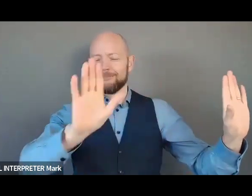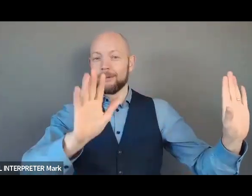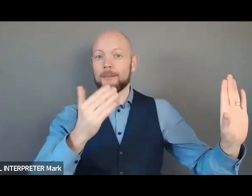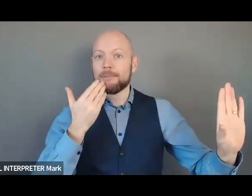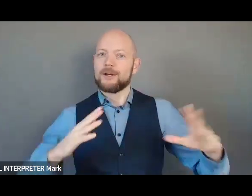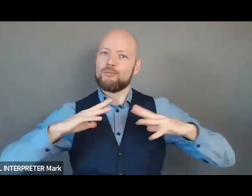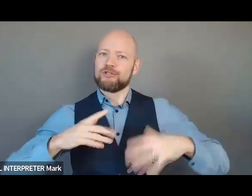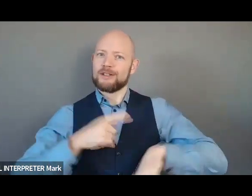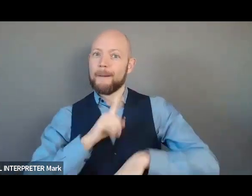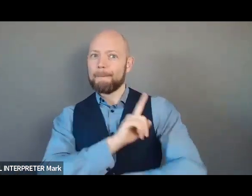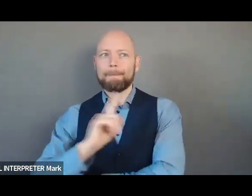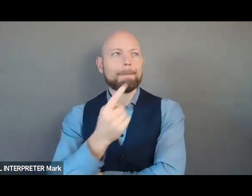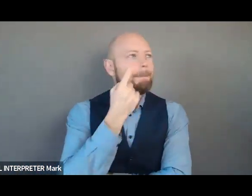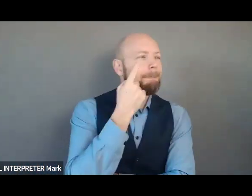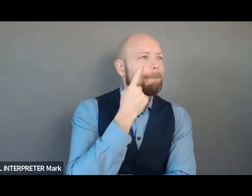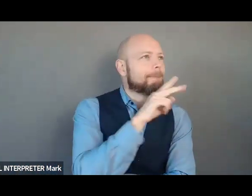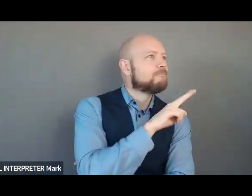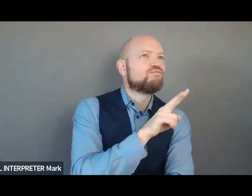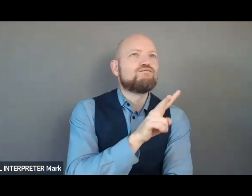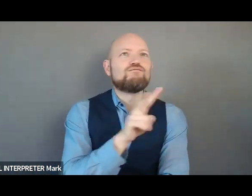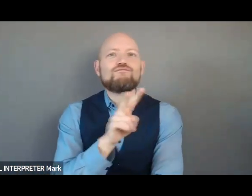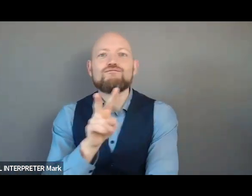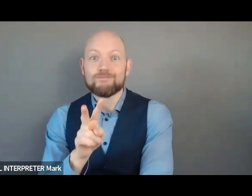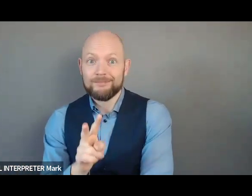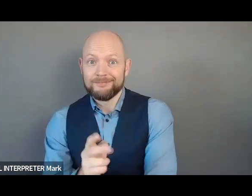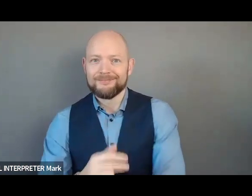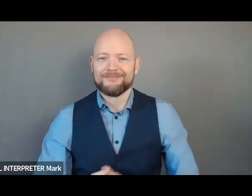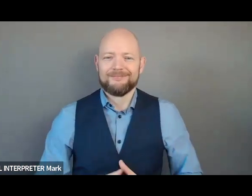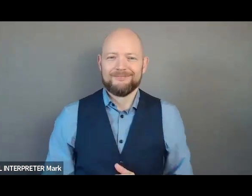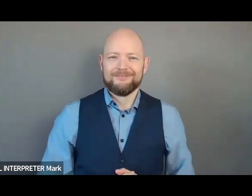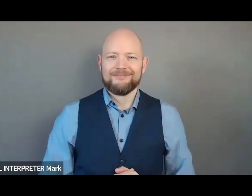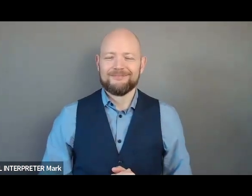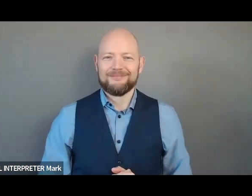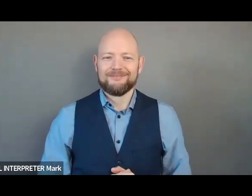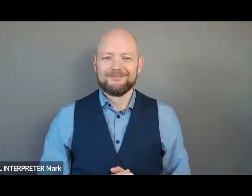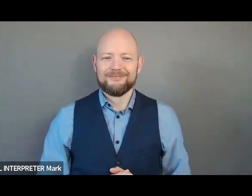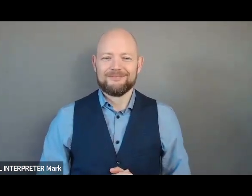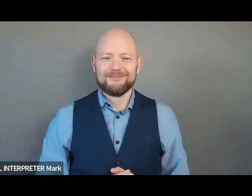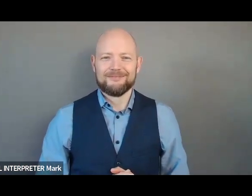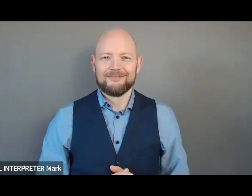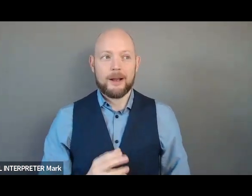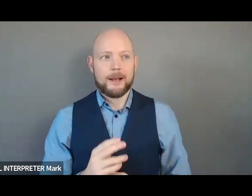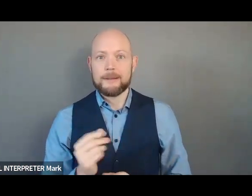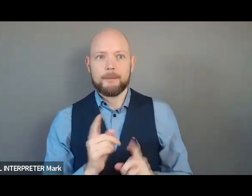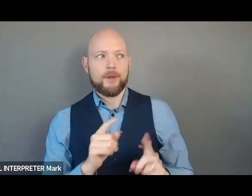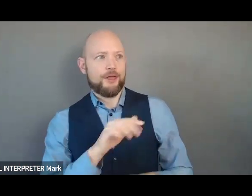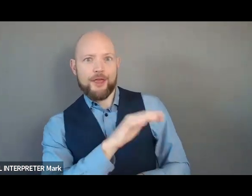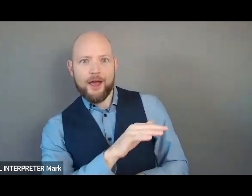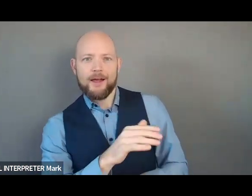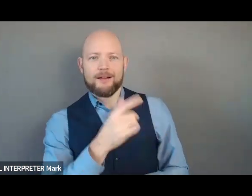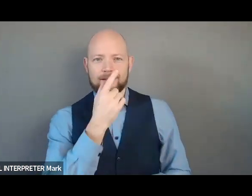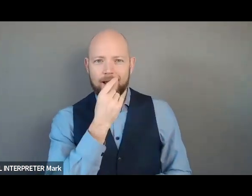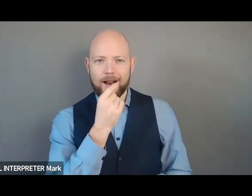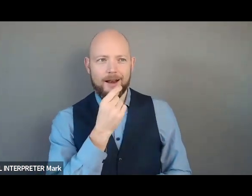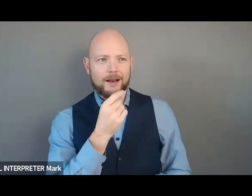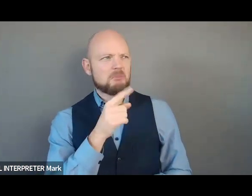breaks, or if you're taking a bit of time out, and hopefully the people who will be on hand to take you